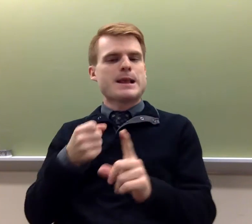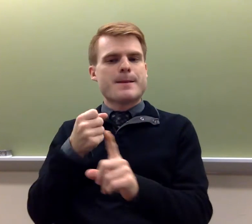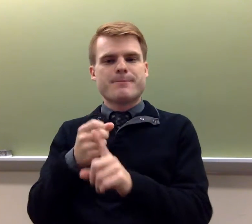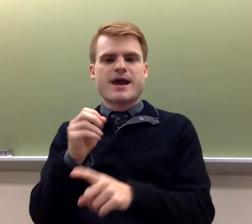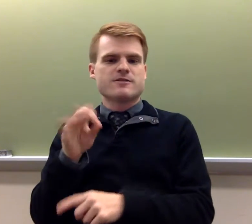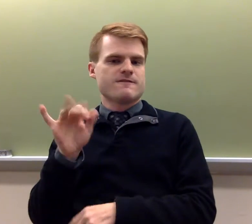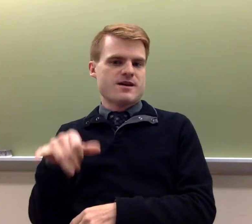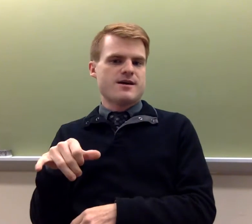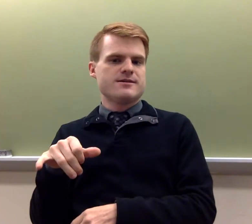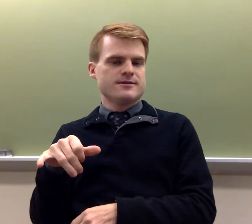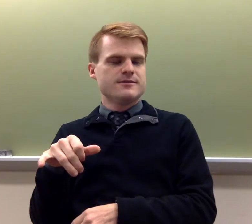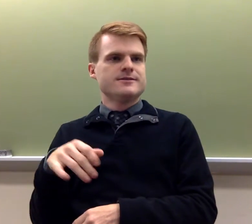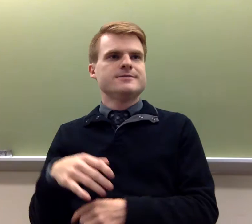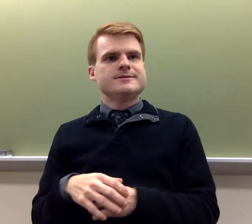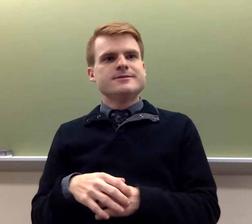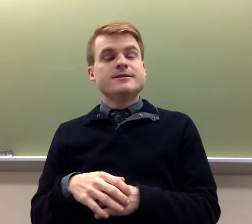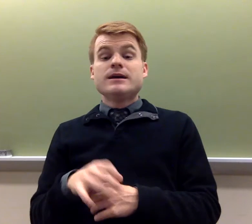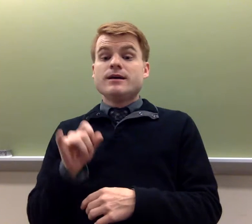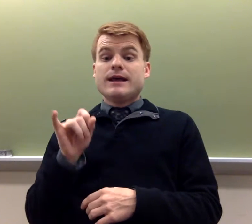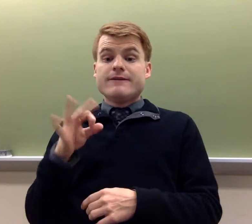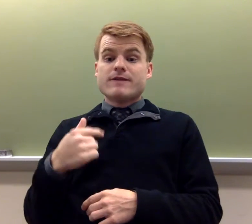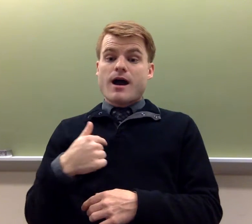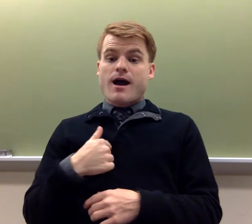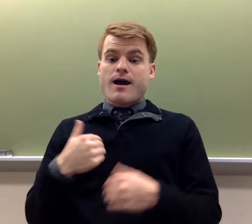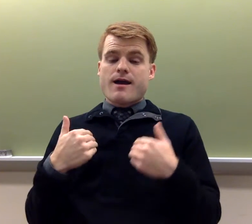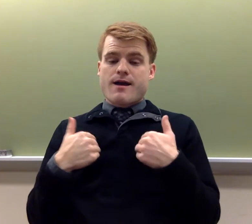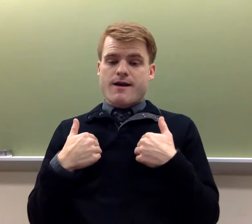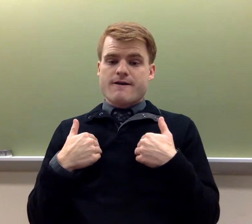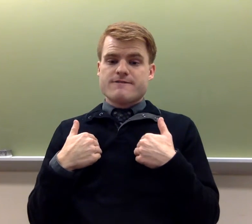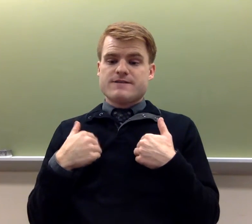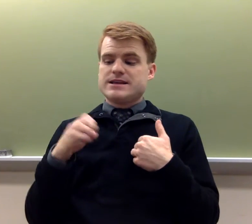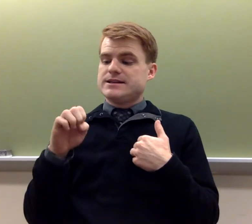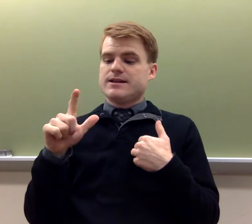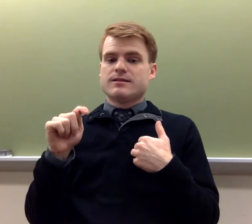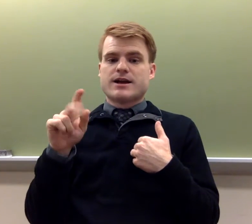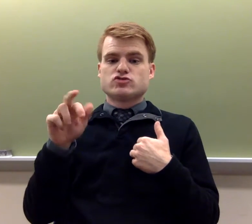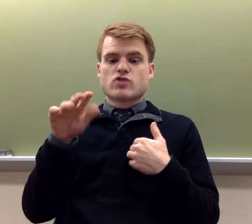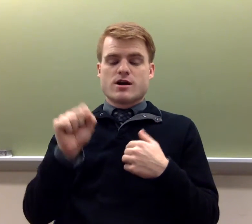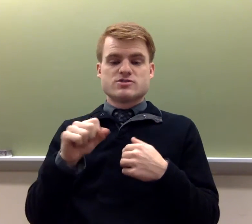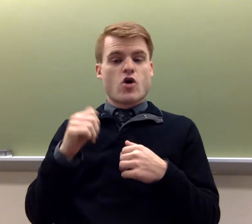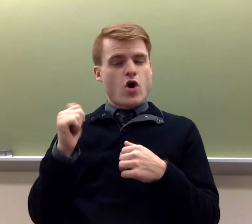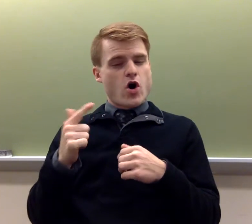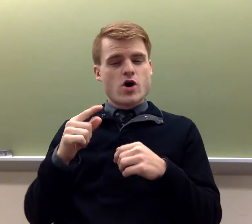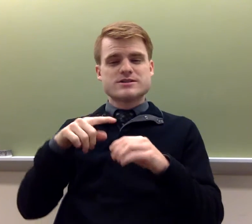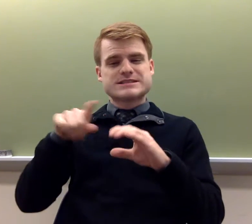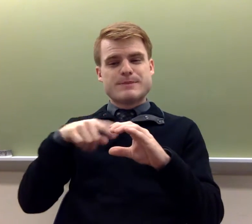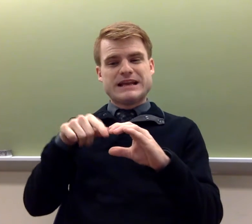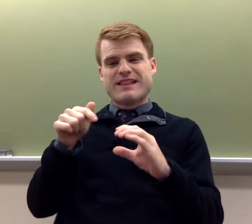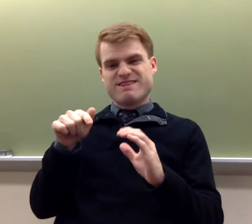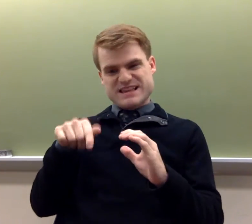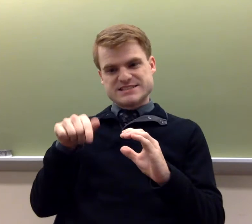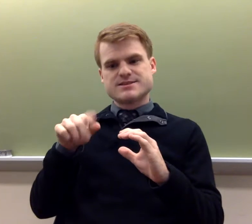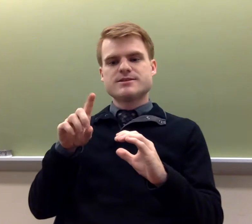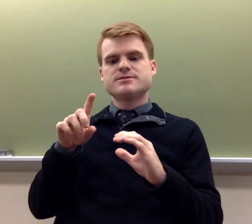If I have electrons all spinning in this direction, Okay? And all of a sudden I